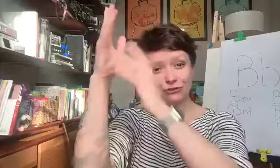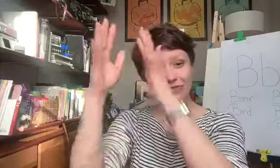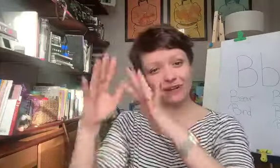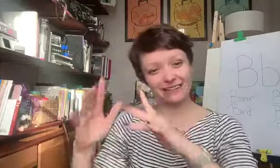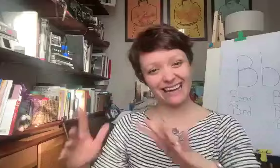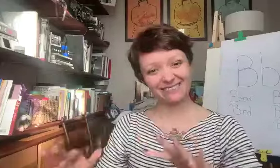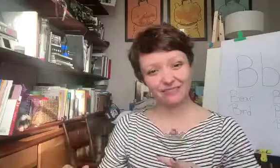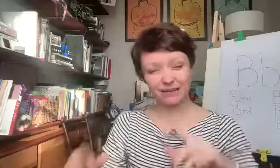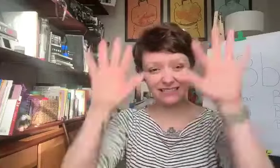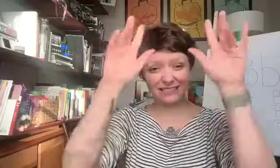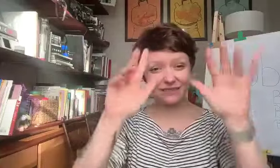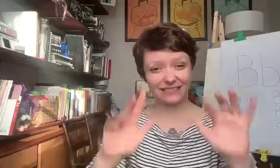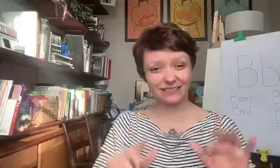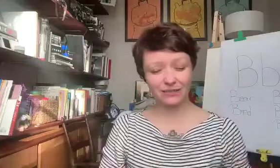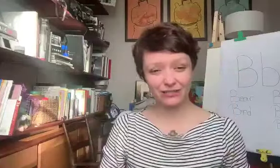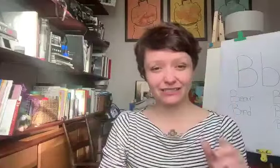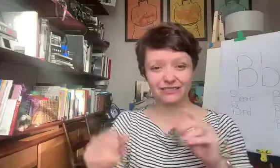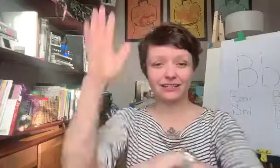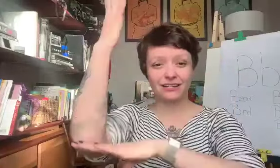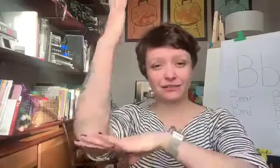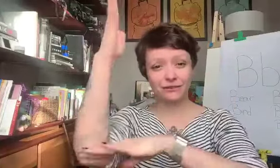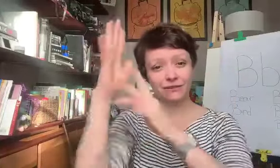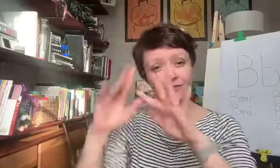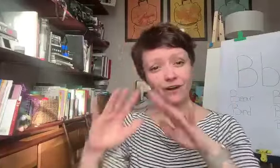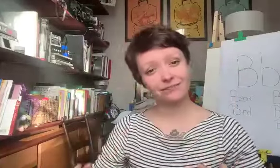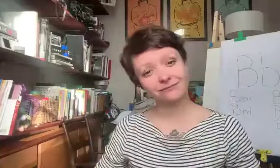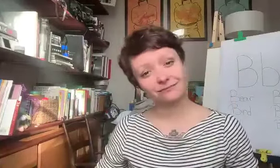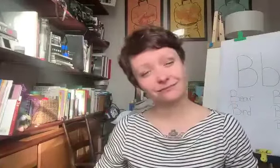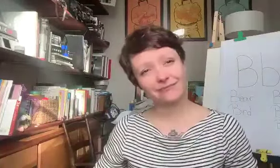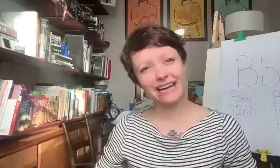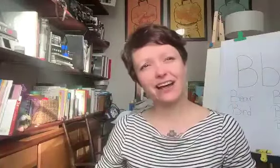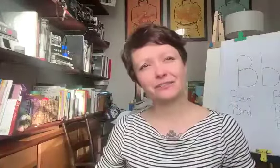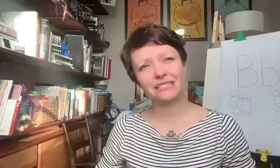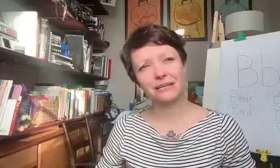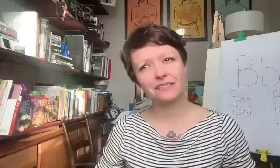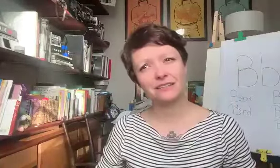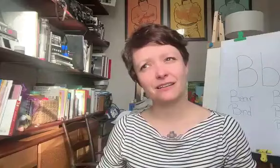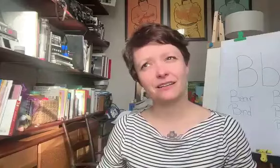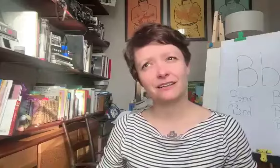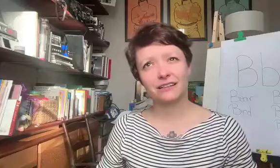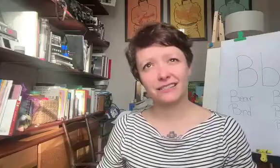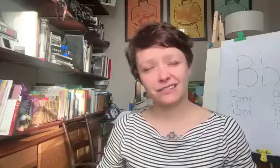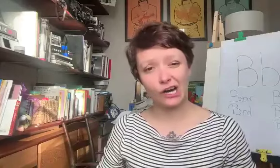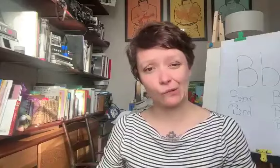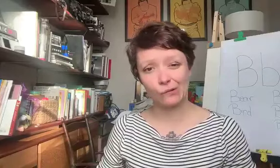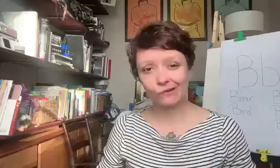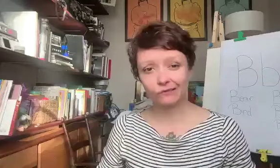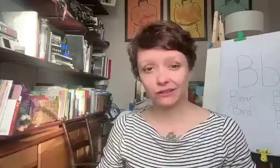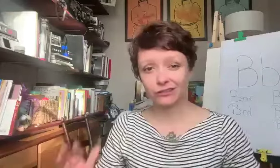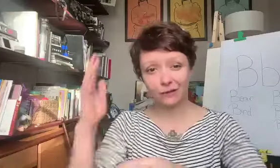what's falling down. Because snow is this, winter's this. So fall. And it also seems less terrible. It looks like a